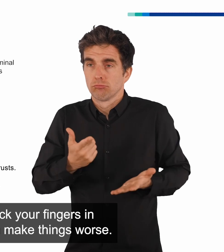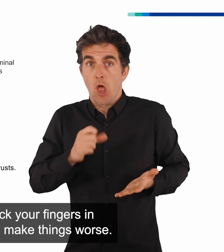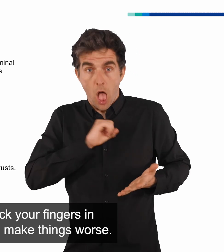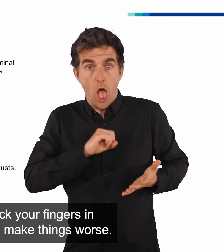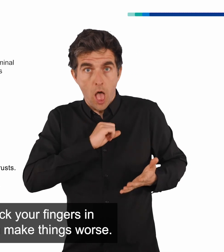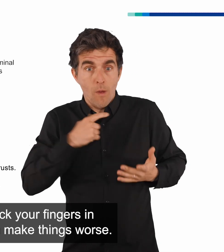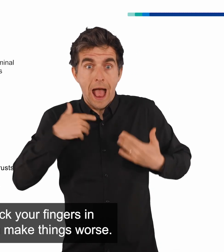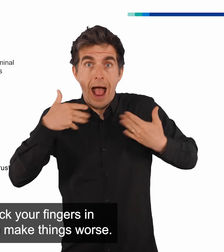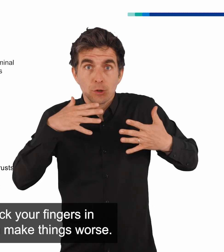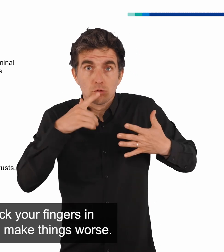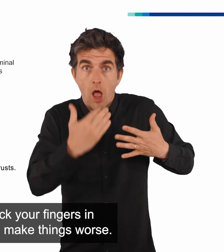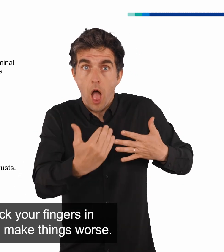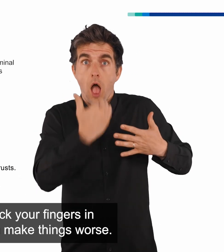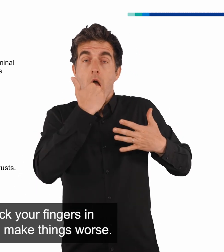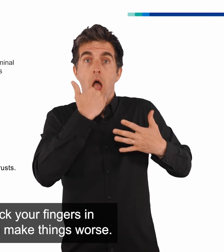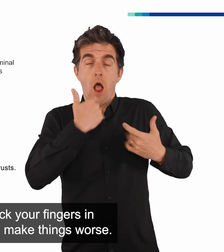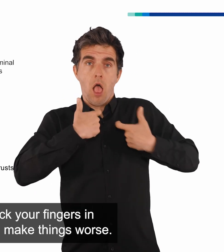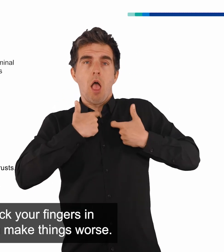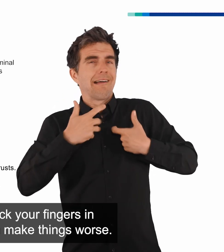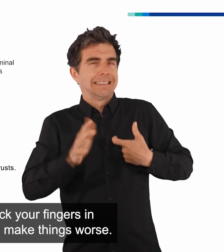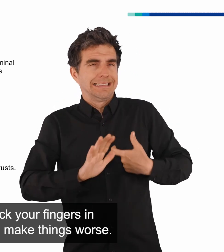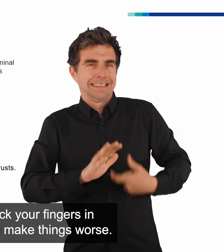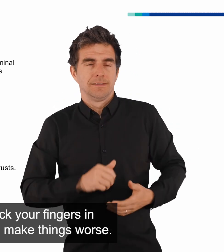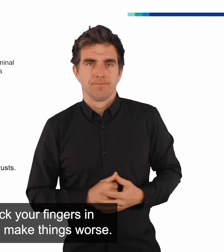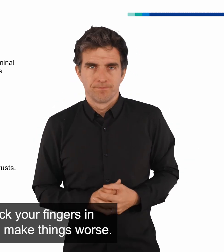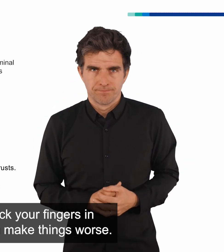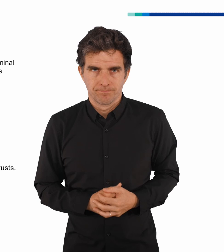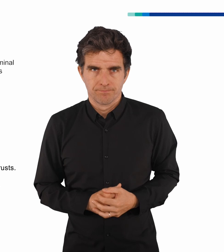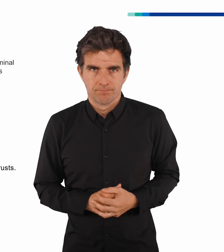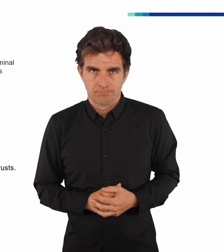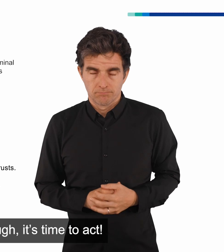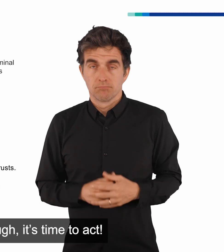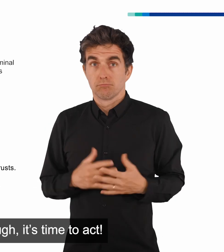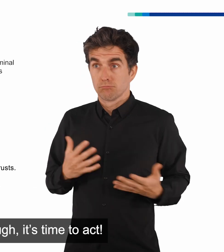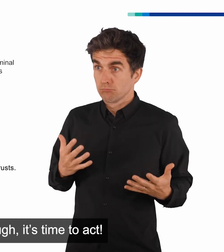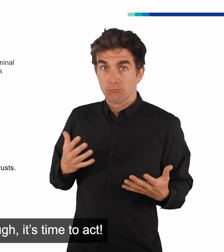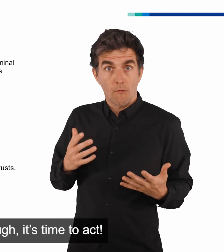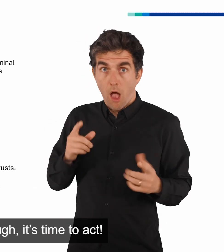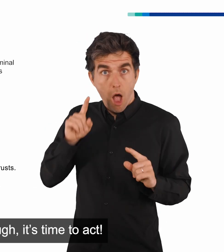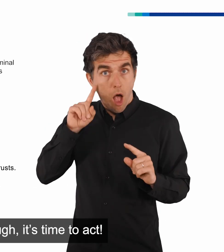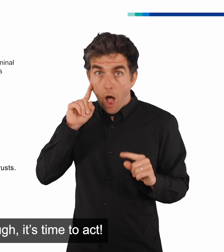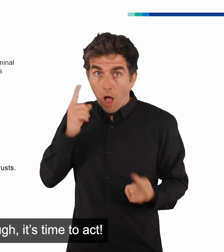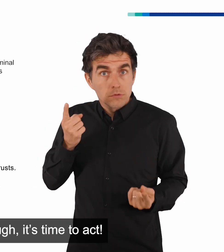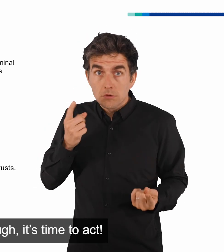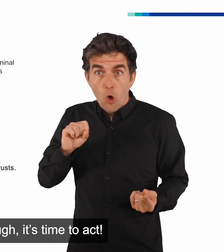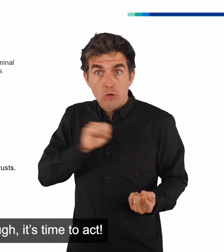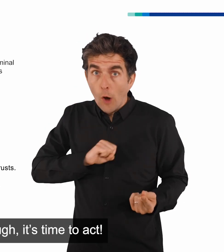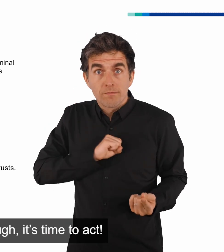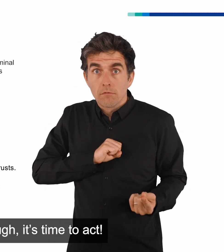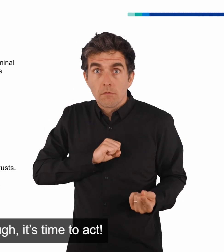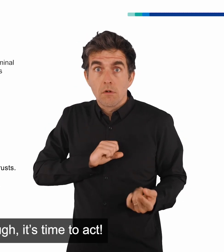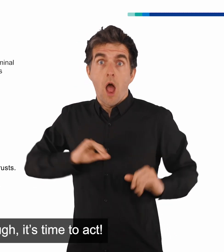hand. 2. If that doesn't work, try 5 abdominal thrusts. Stand behind